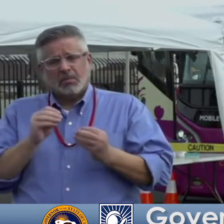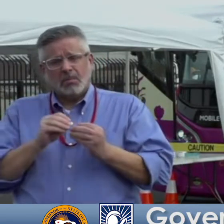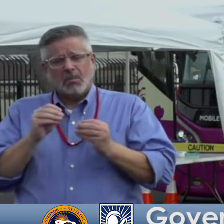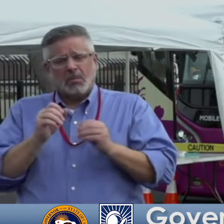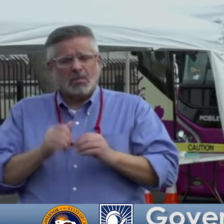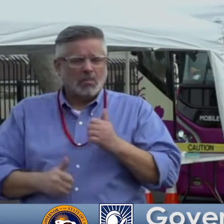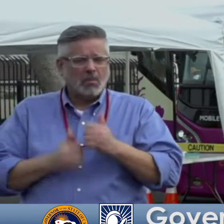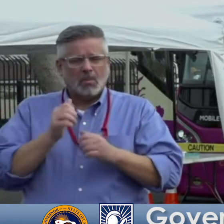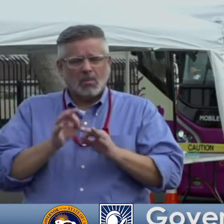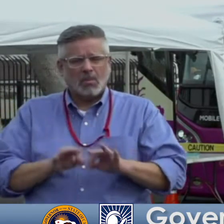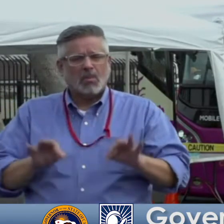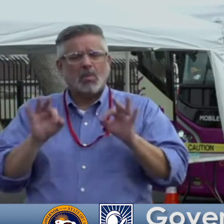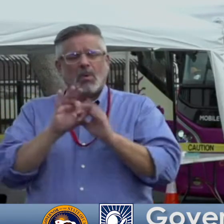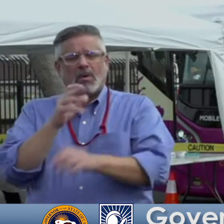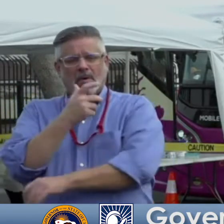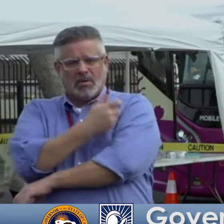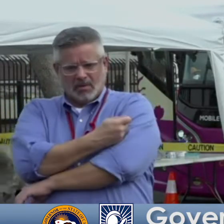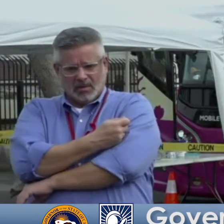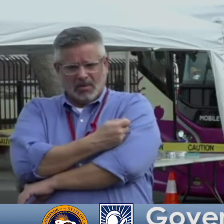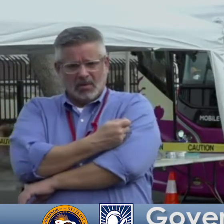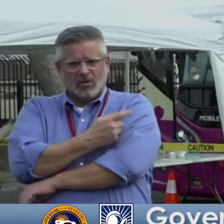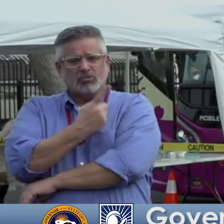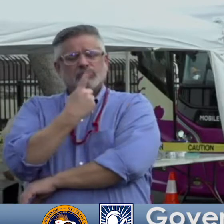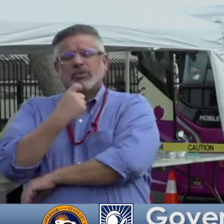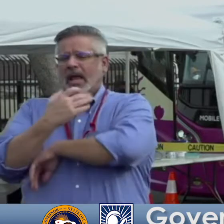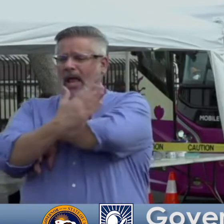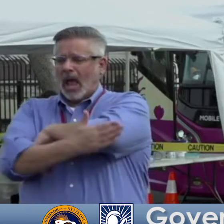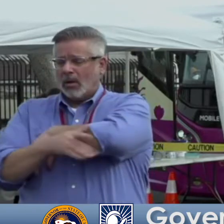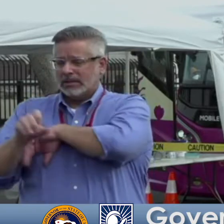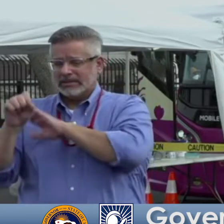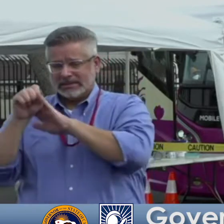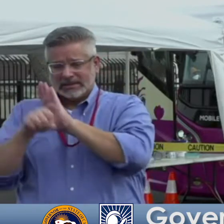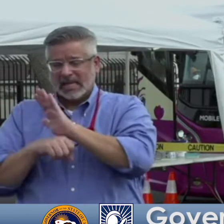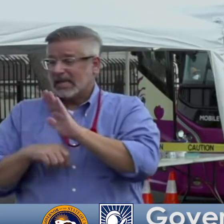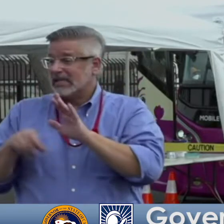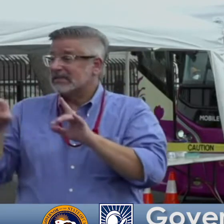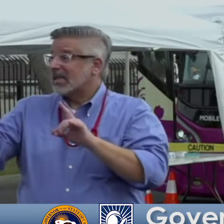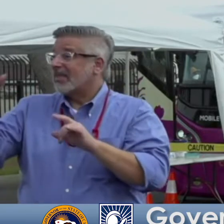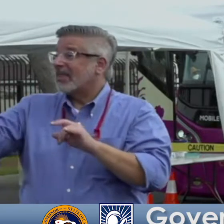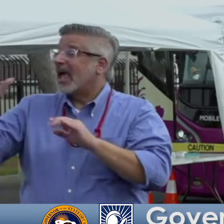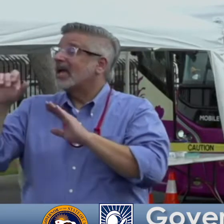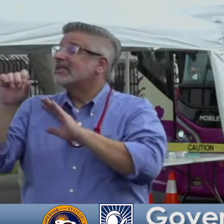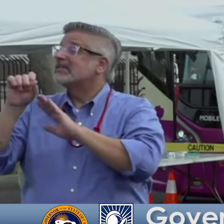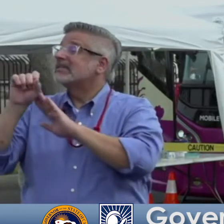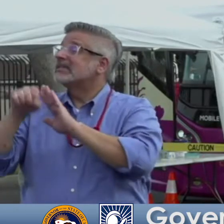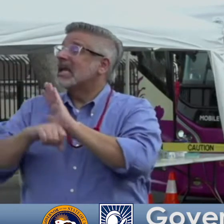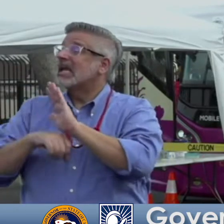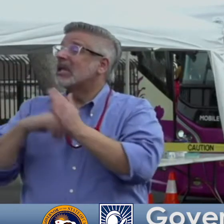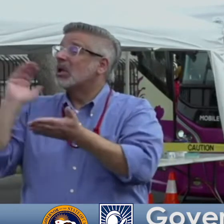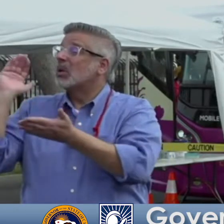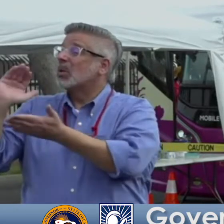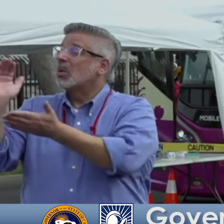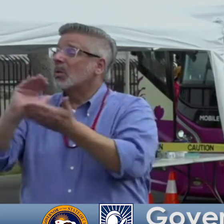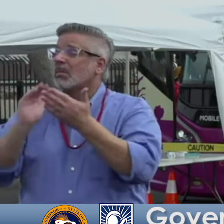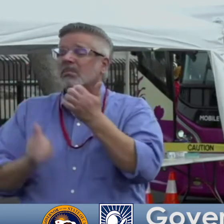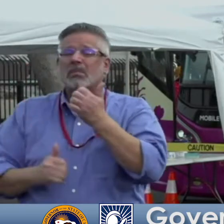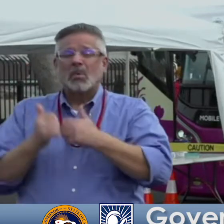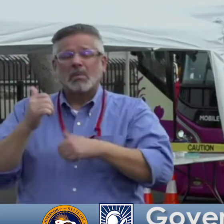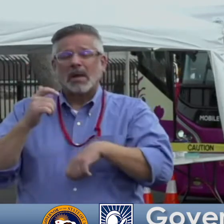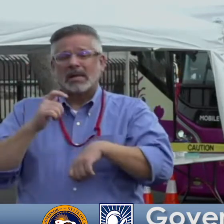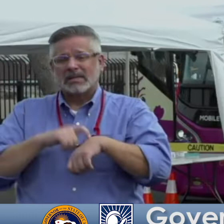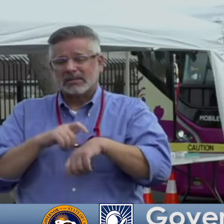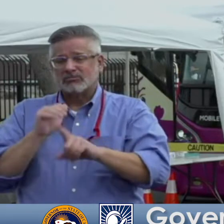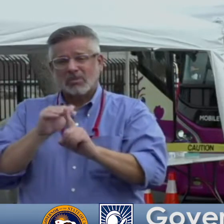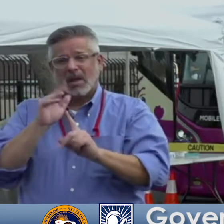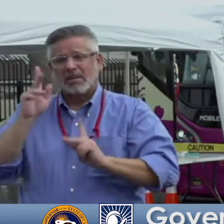critical when it comes to Omicron. Yeah, and that's We've got red counties in this state with very low vaccination rates. That's why I spend the vast majority of my time